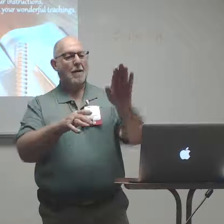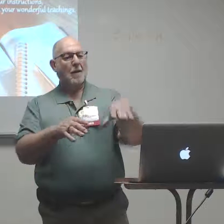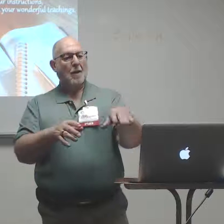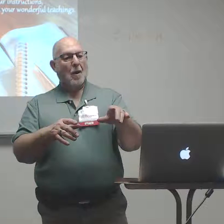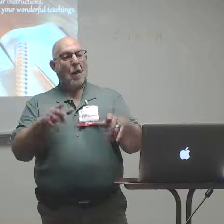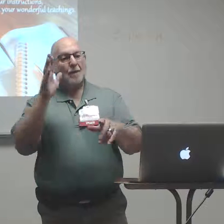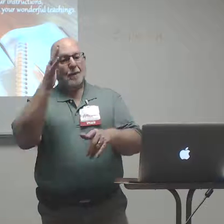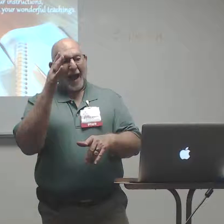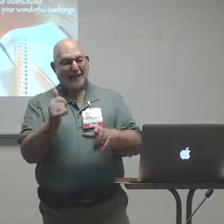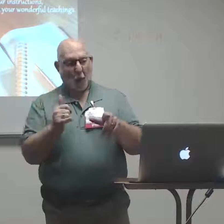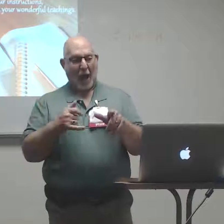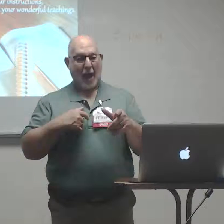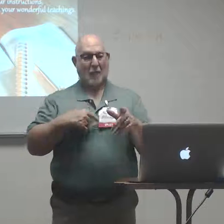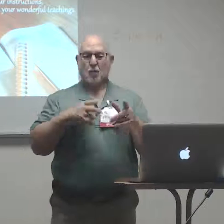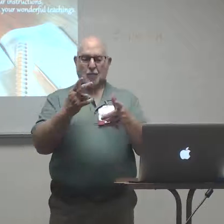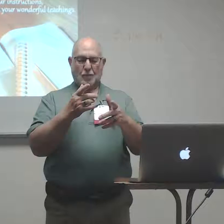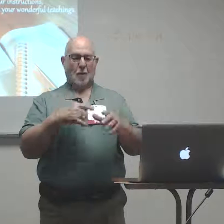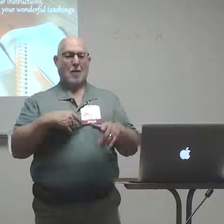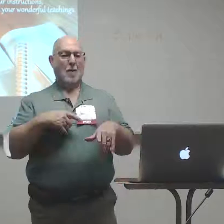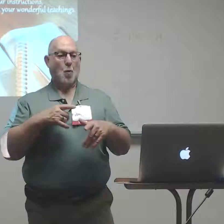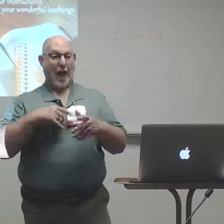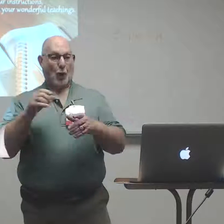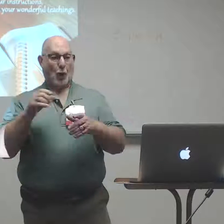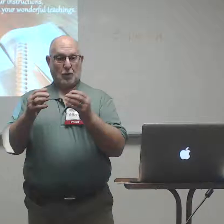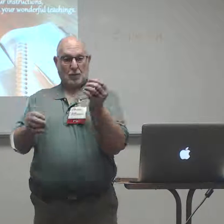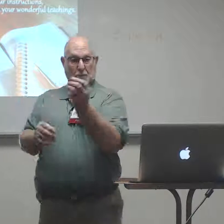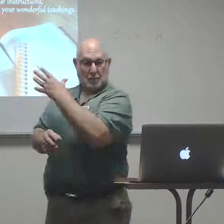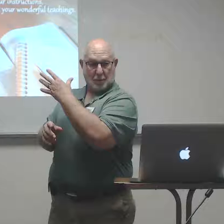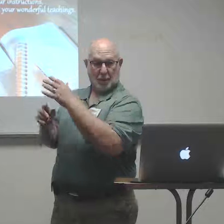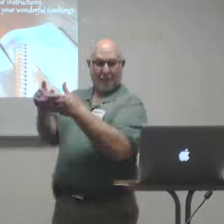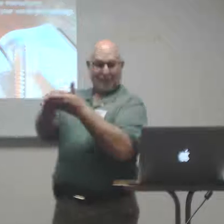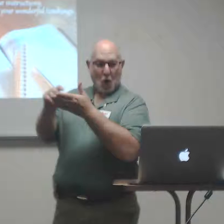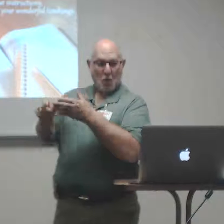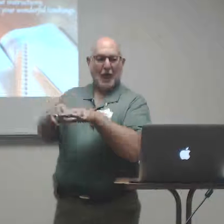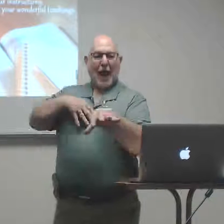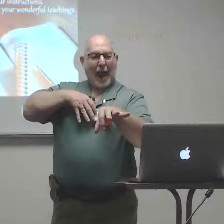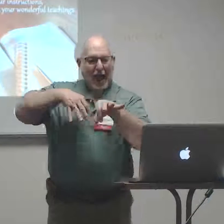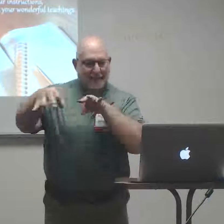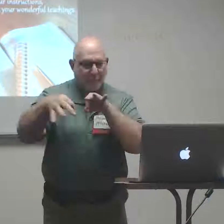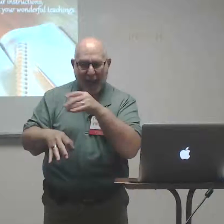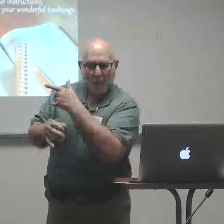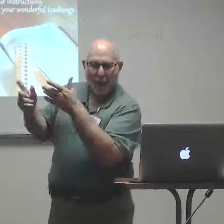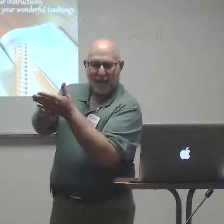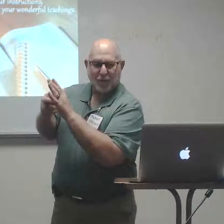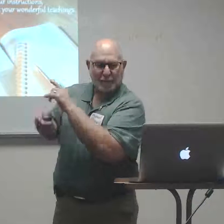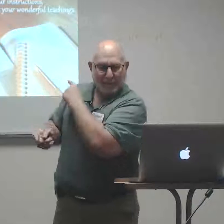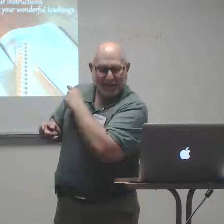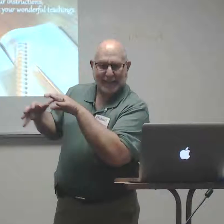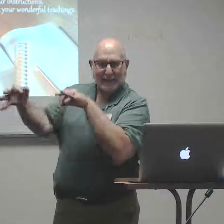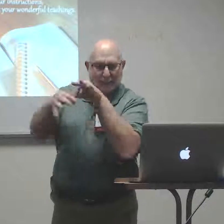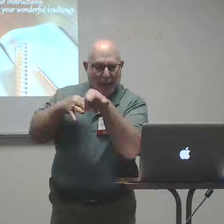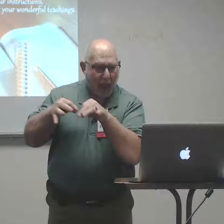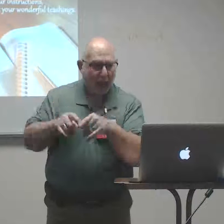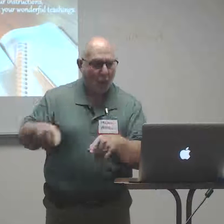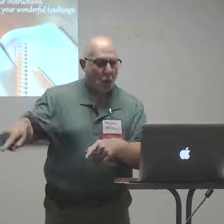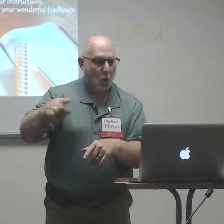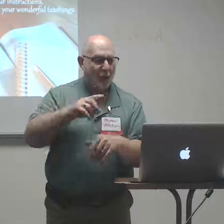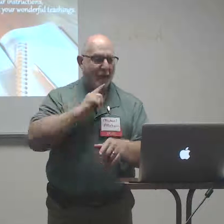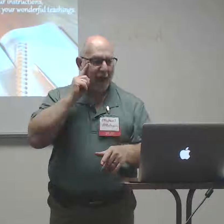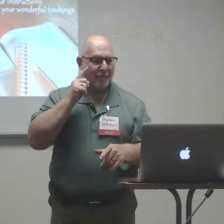Sometimes it's hard to really understand and be able to show someone that verse. When I show